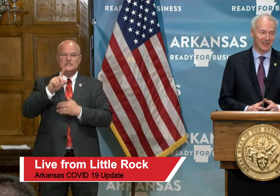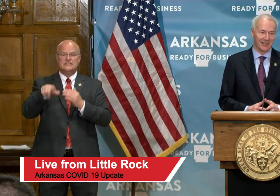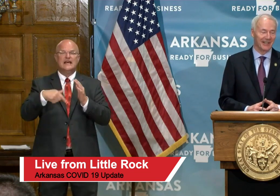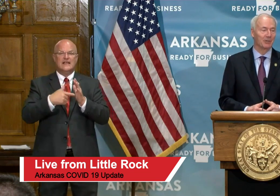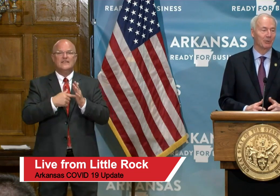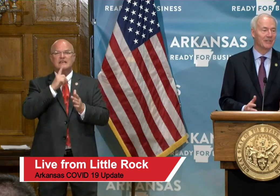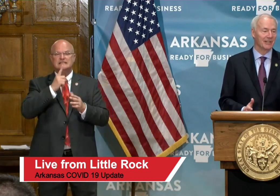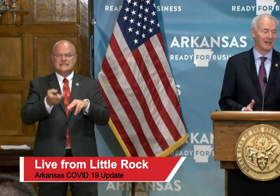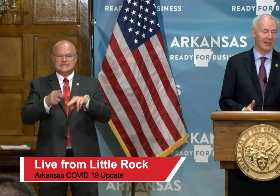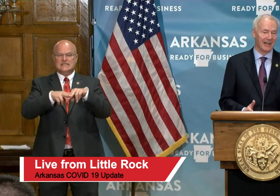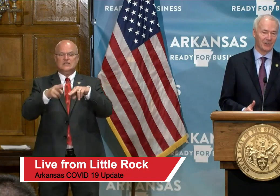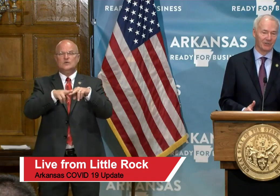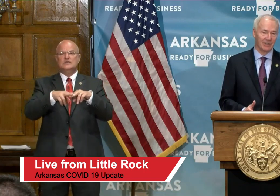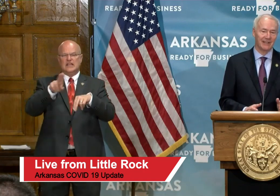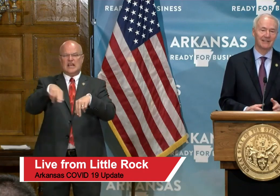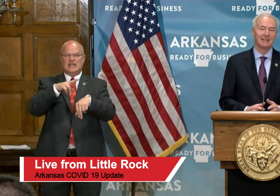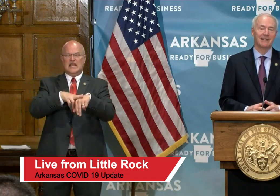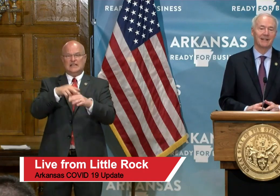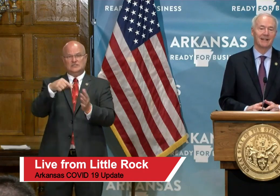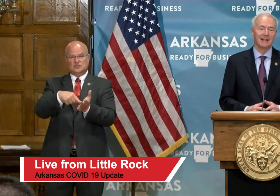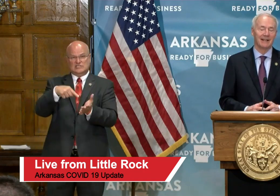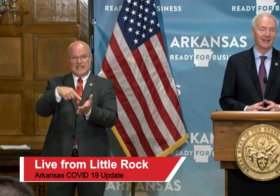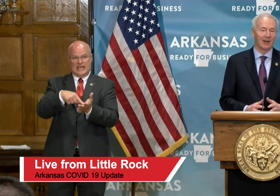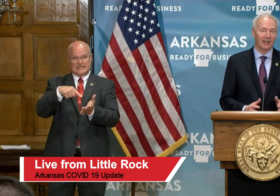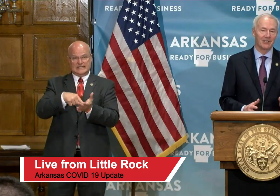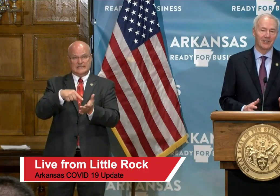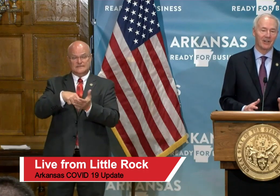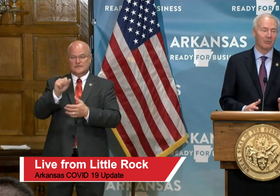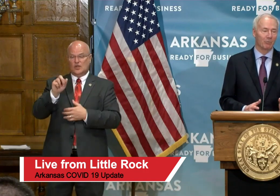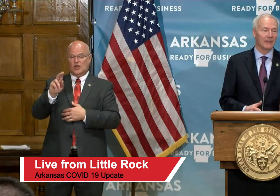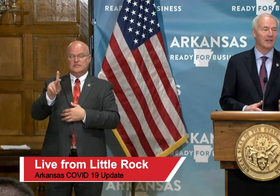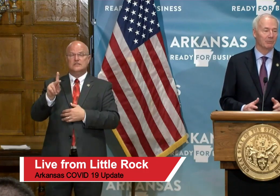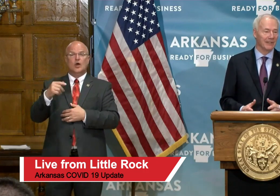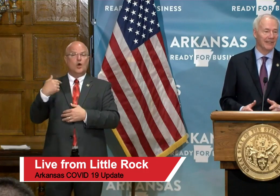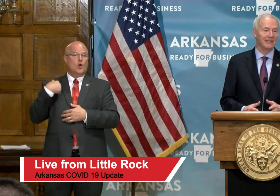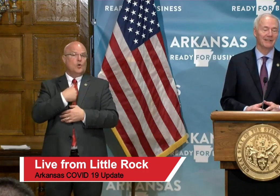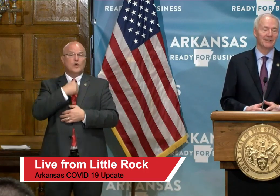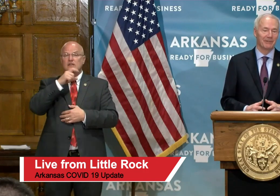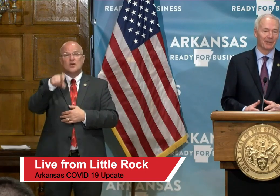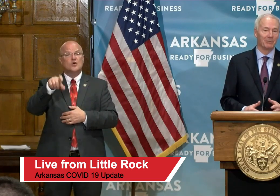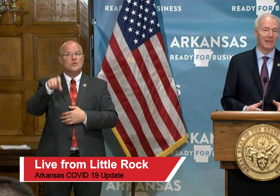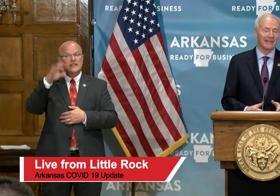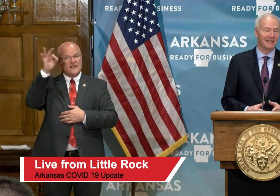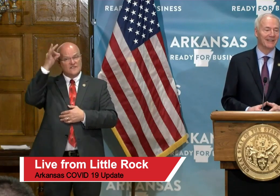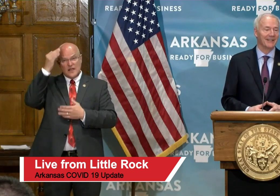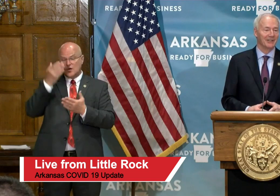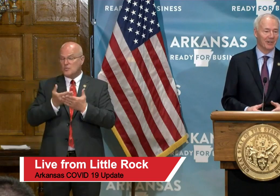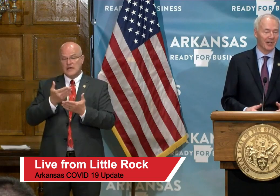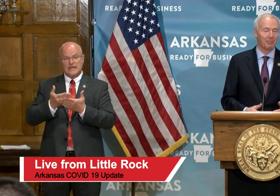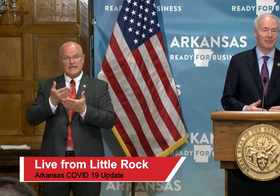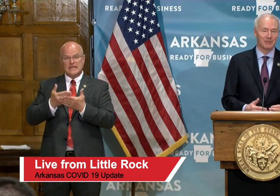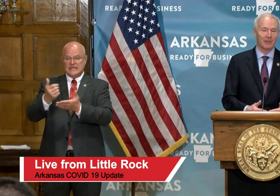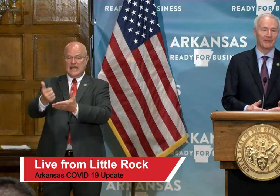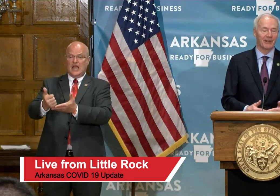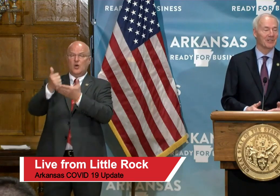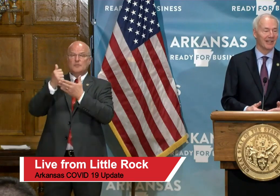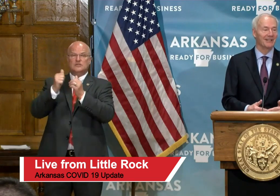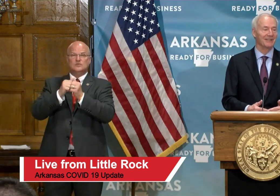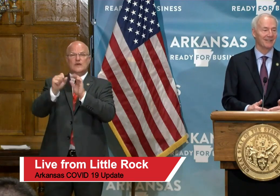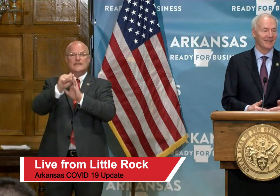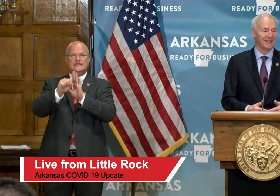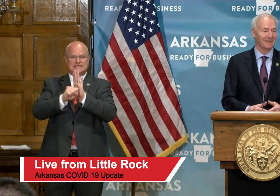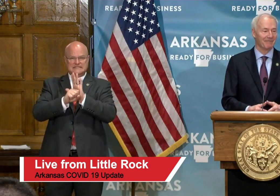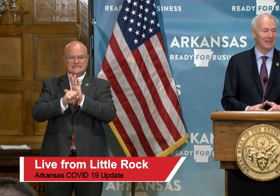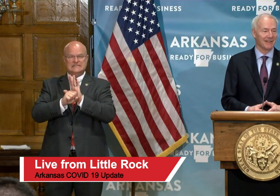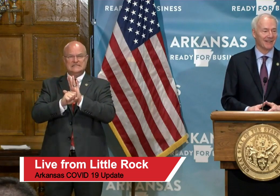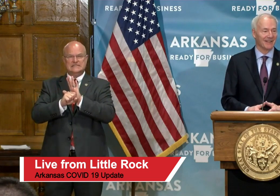this is increasing our national debt. In Arkansas, we don't need federal money to help us with our